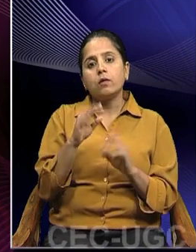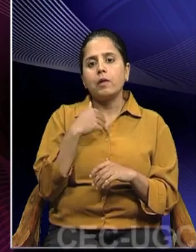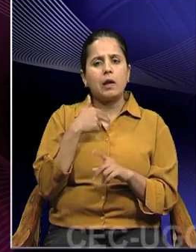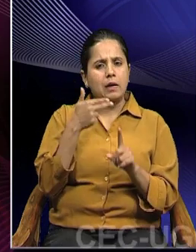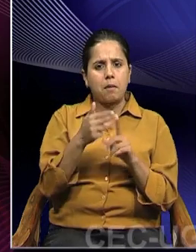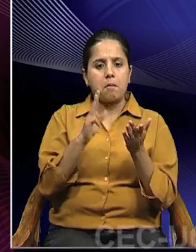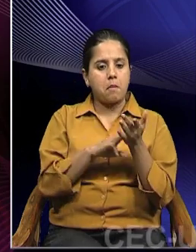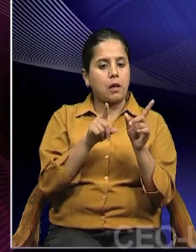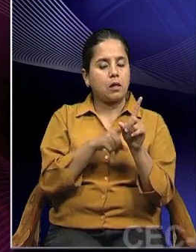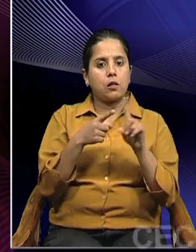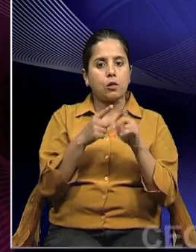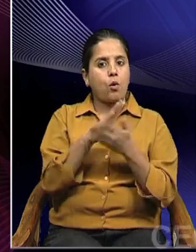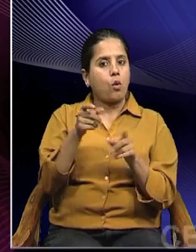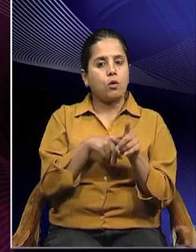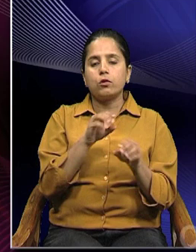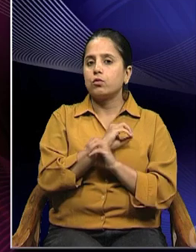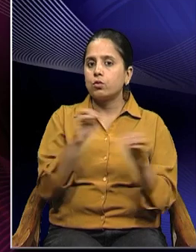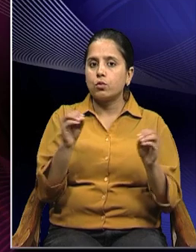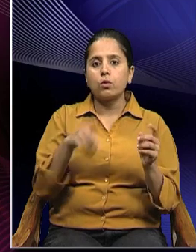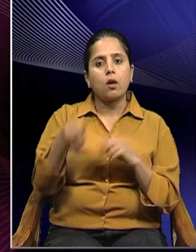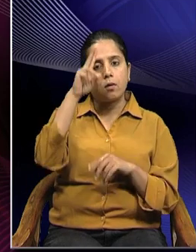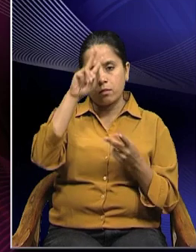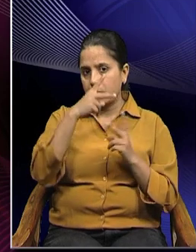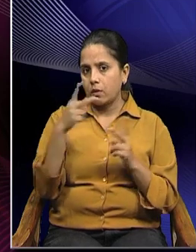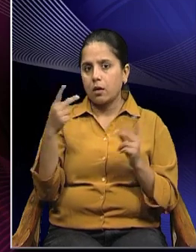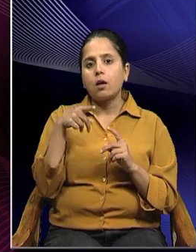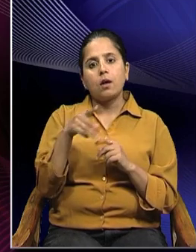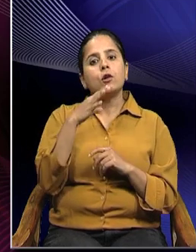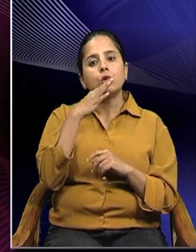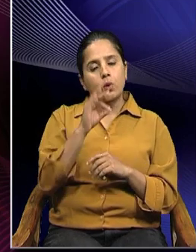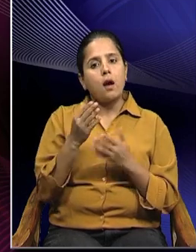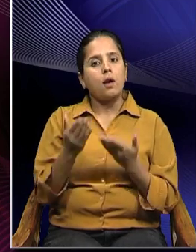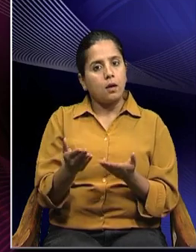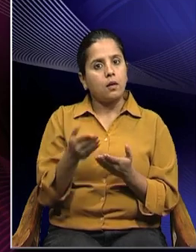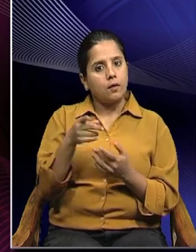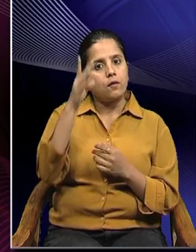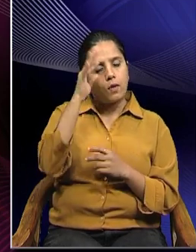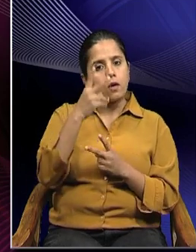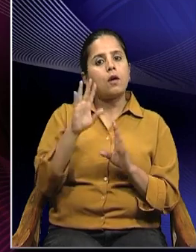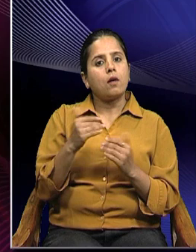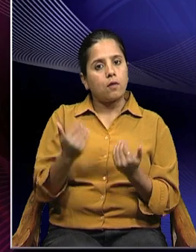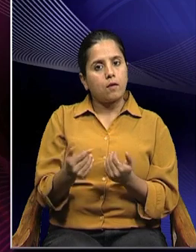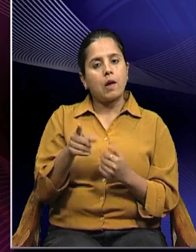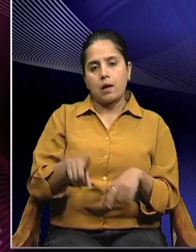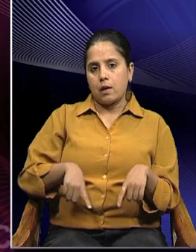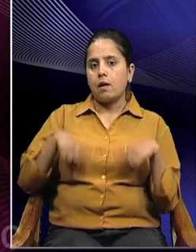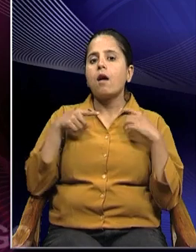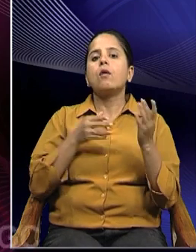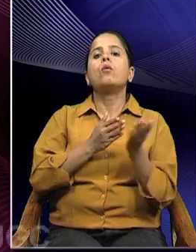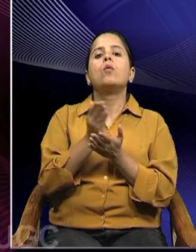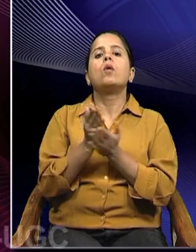it mythology, because it is not based on myth, it is actually the reality, it is a philosophy, it is a way of life.